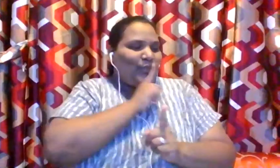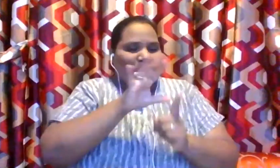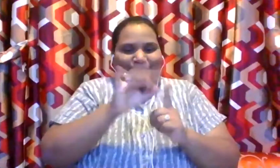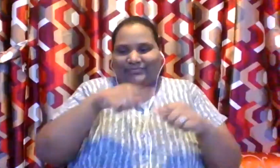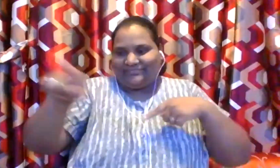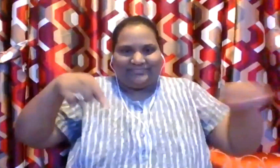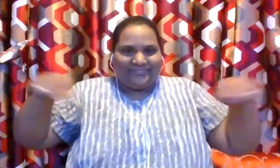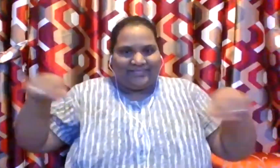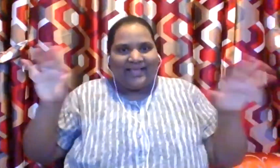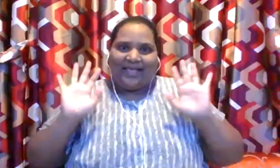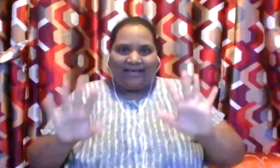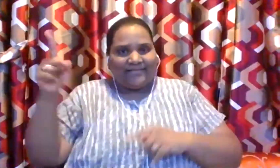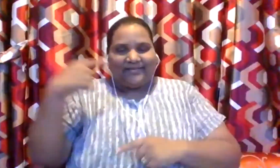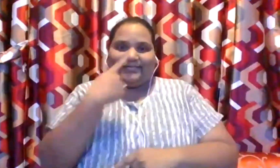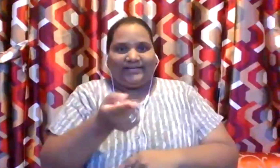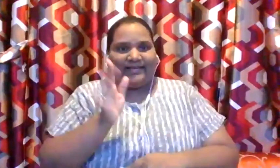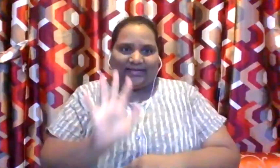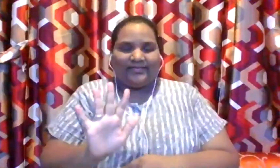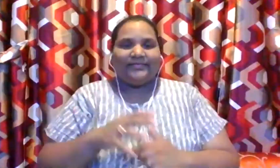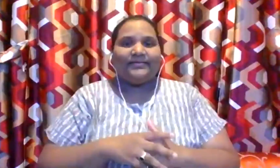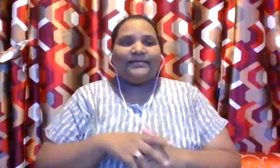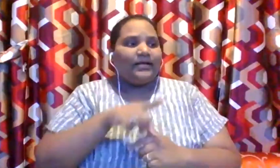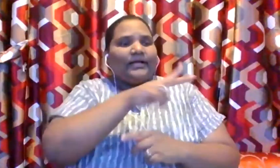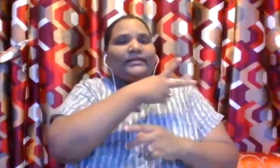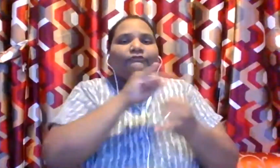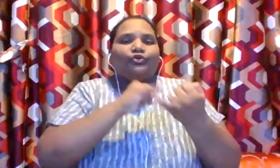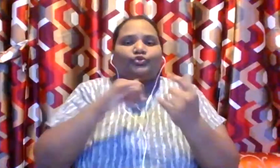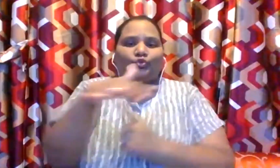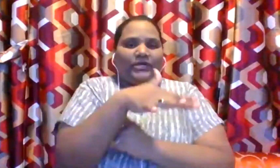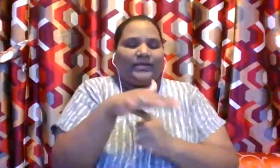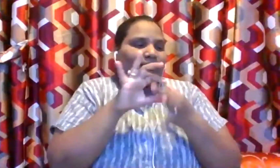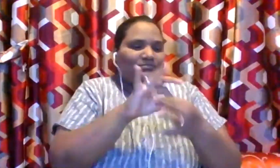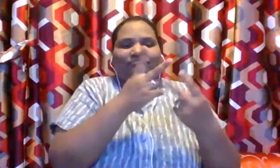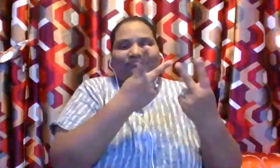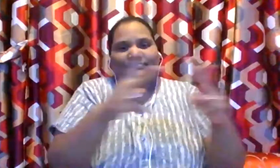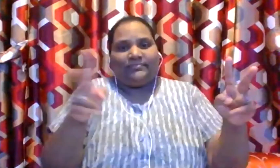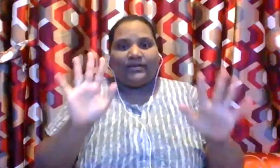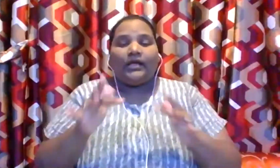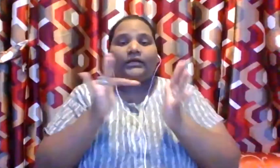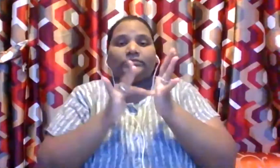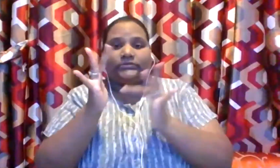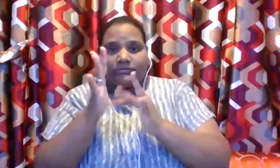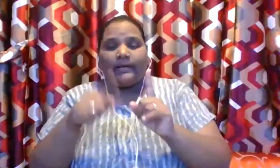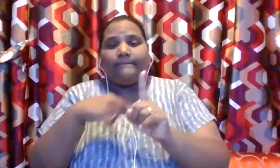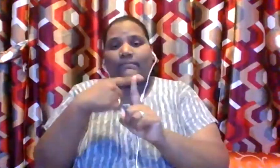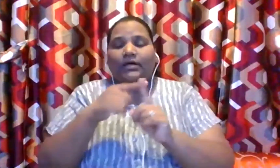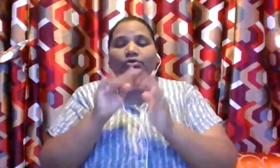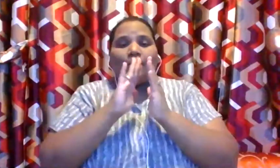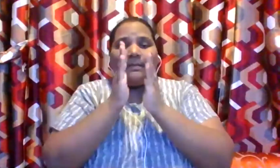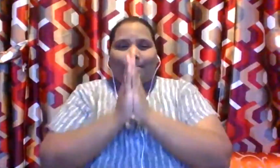is in the occurring in the society. Now when Jesus and Muhammad were sent, at that time in both